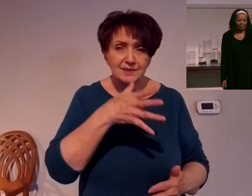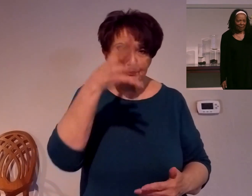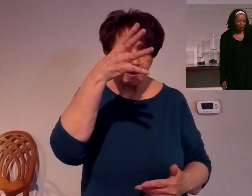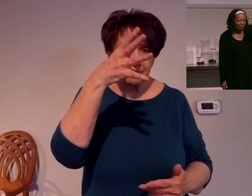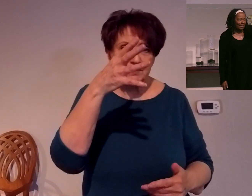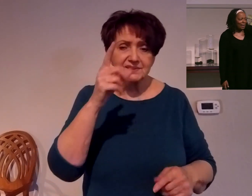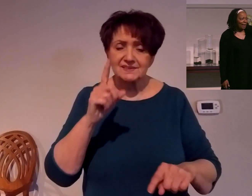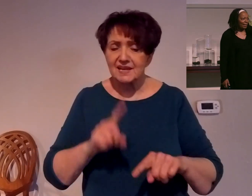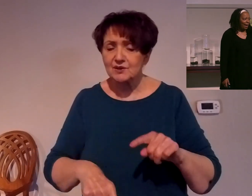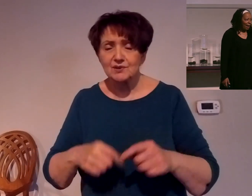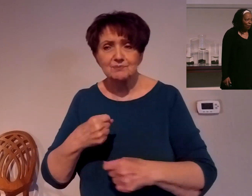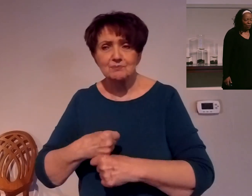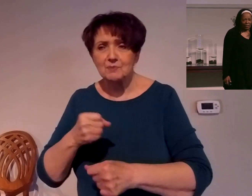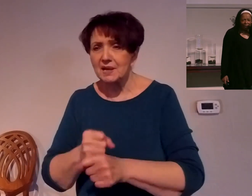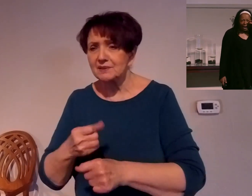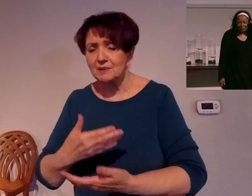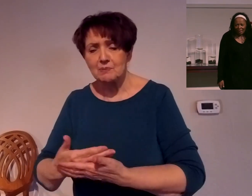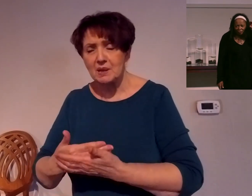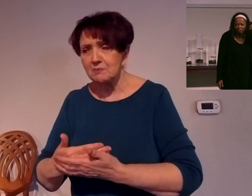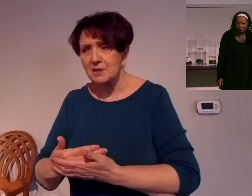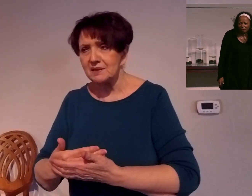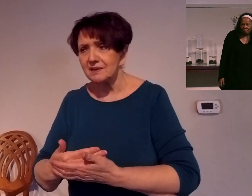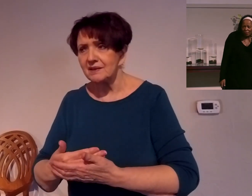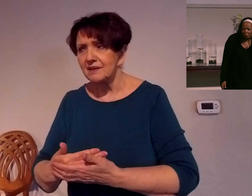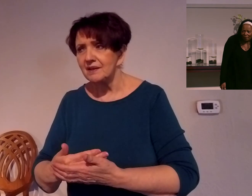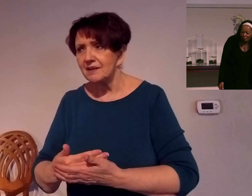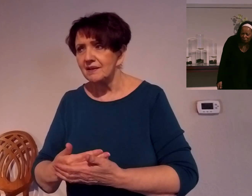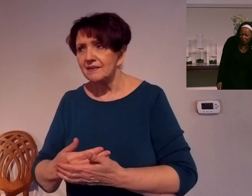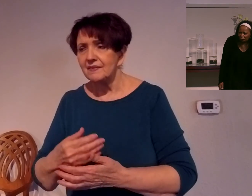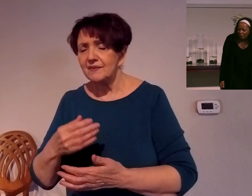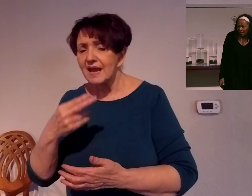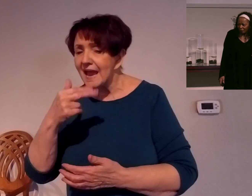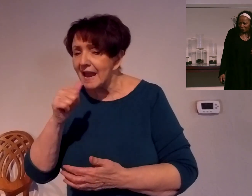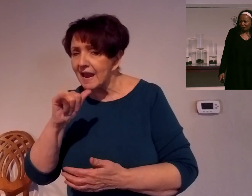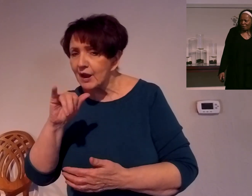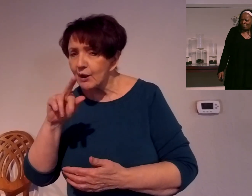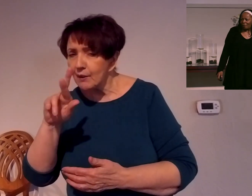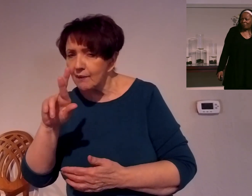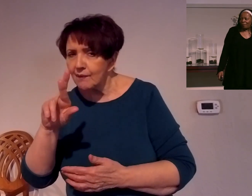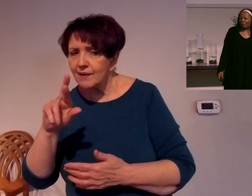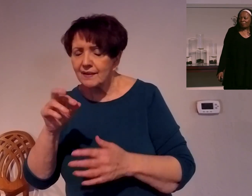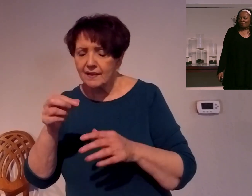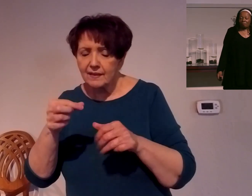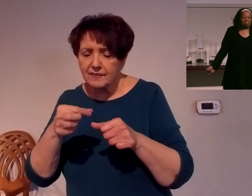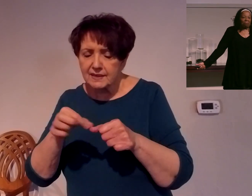create that baby and hair and eyelashes and little baby fingernails.